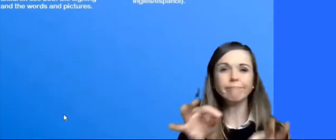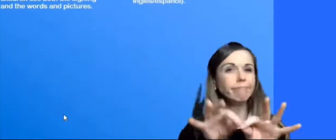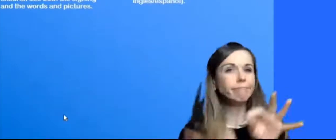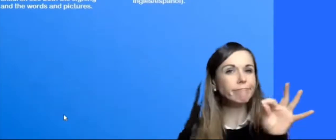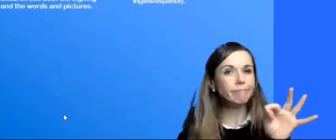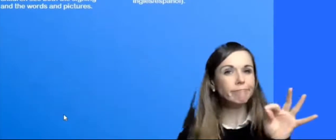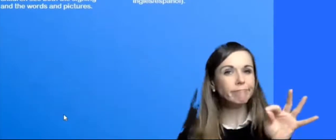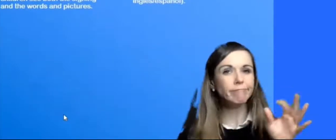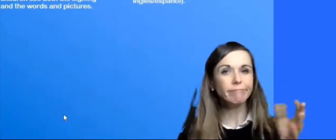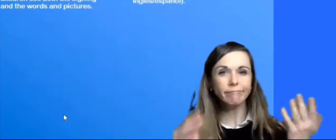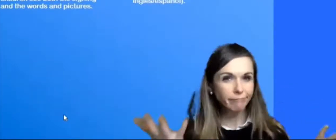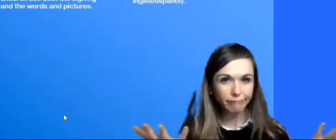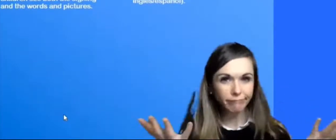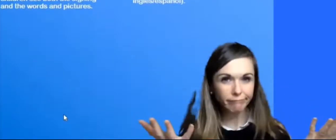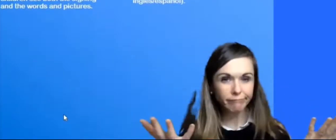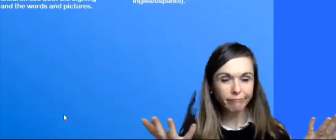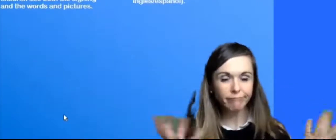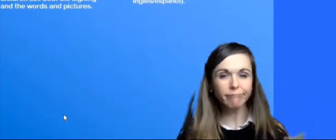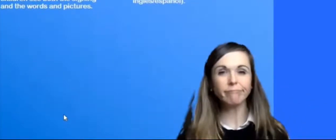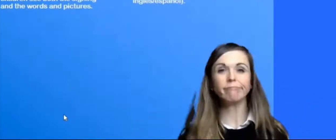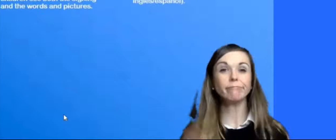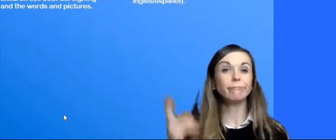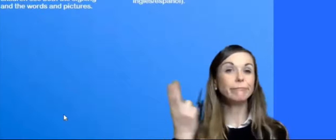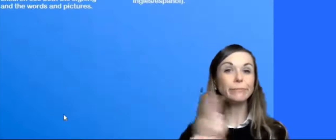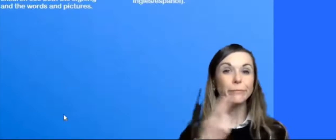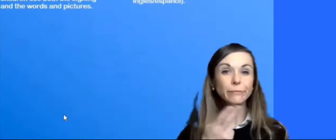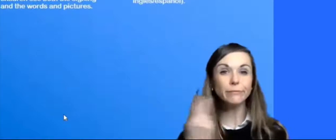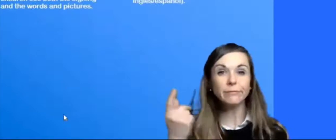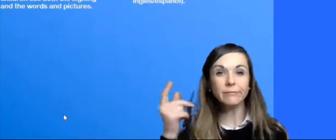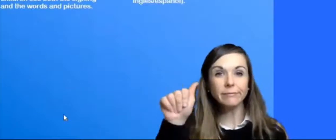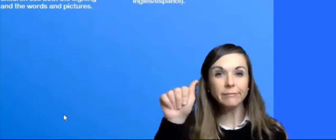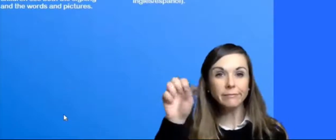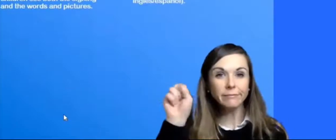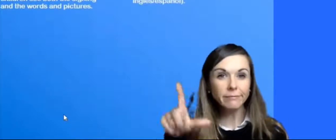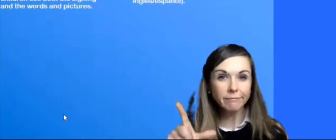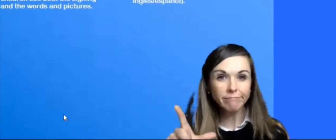So we'll start with the first principle. It's a simple one.